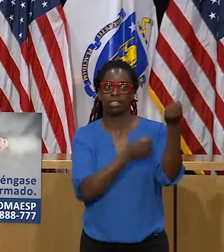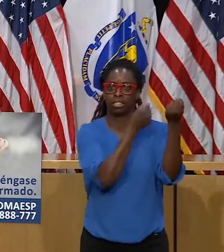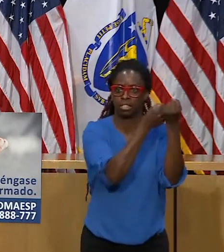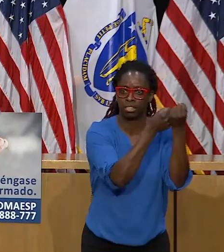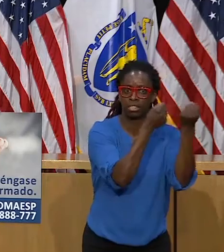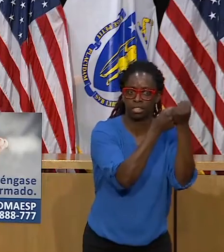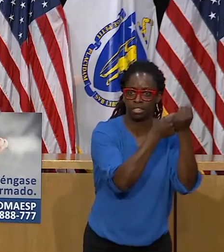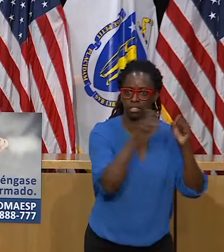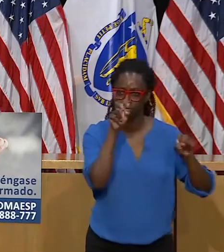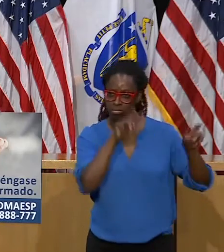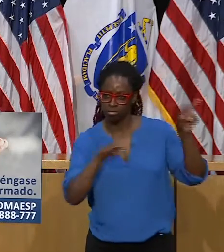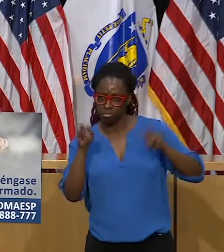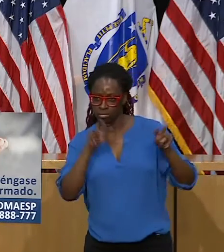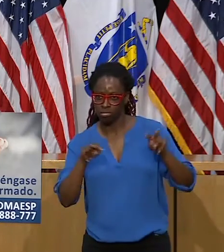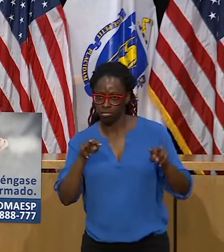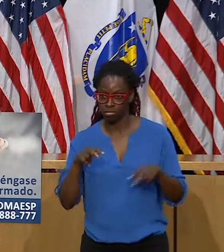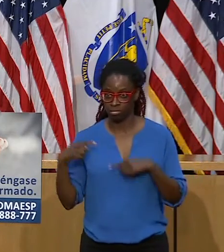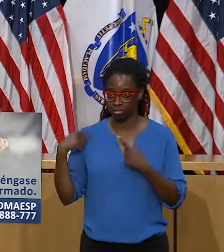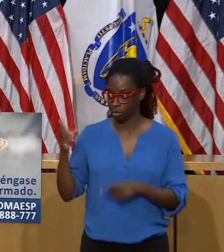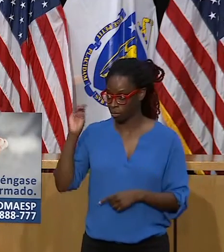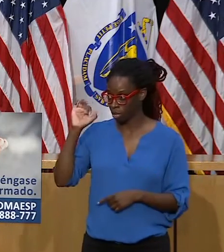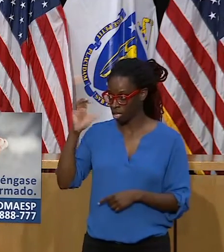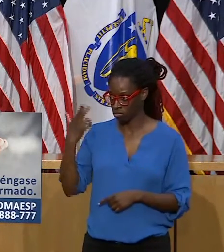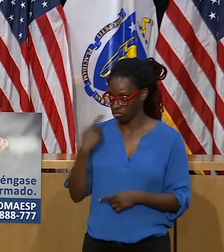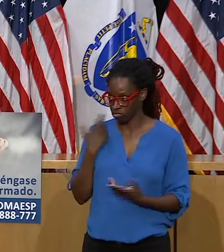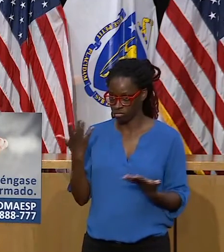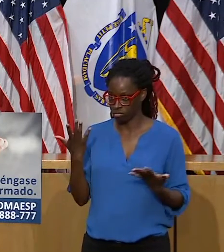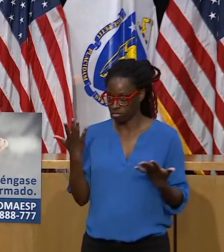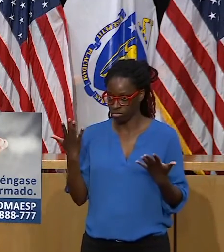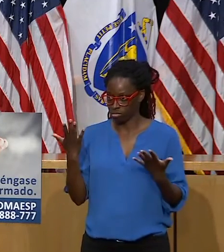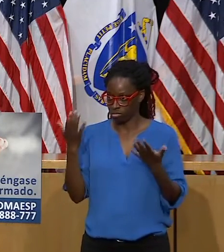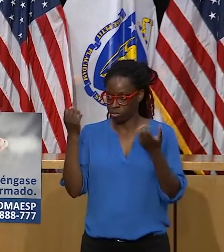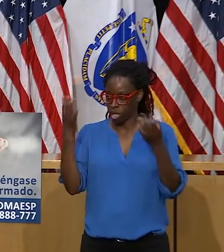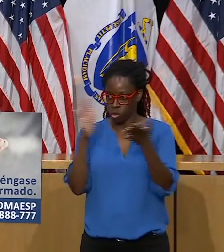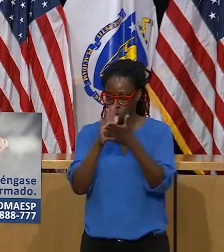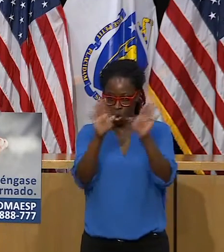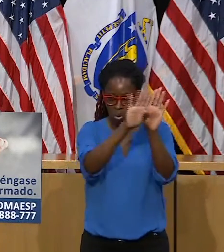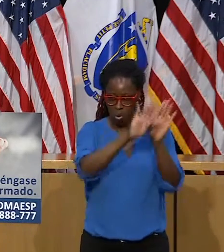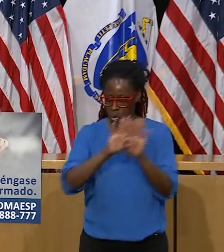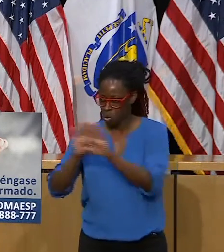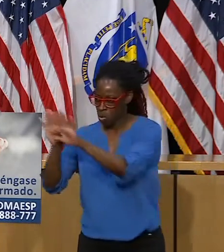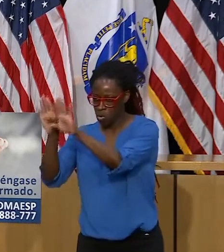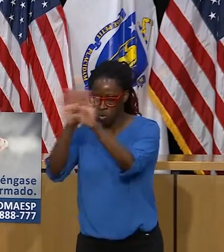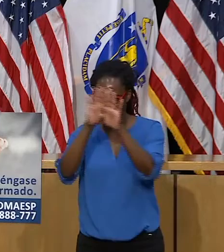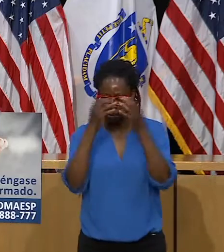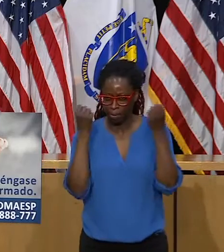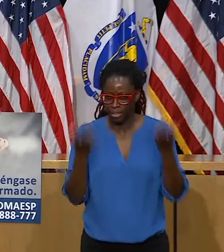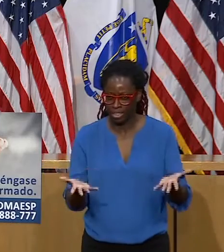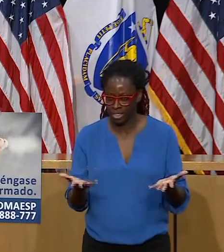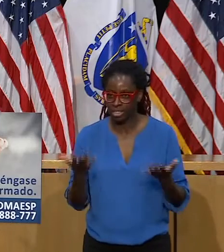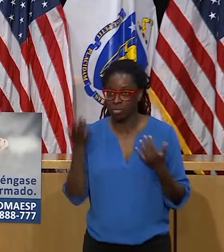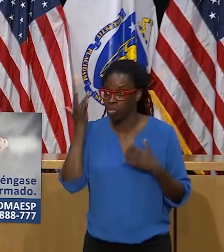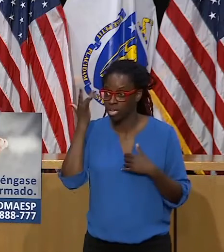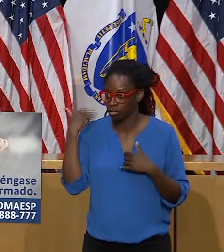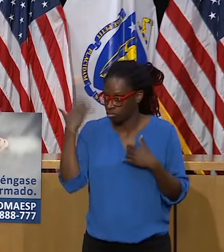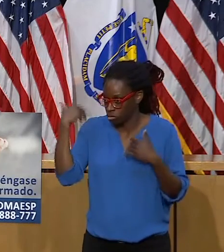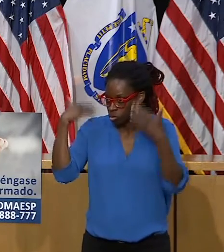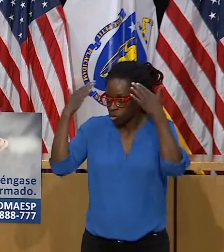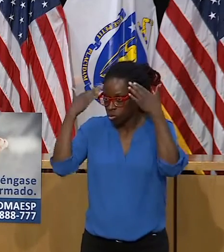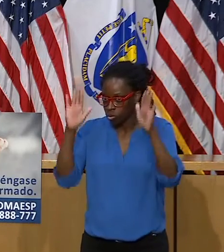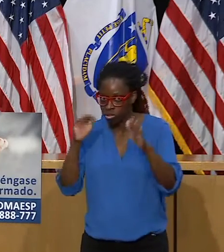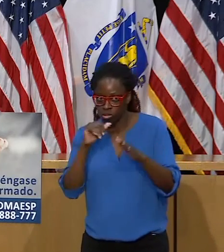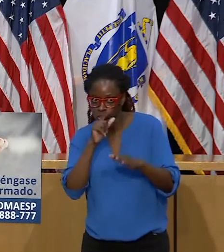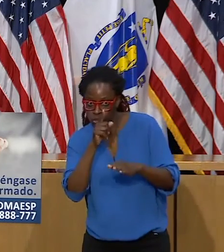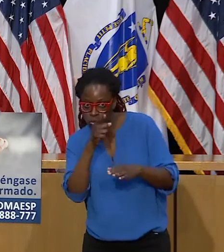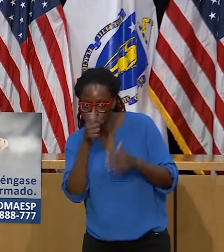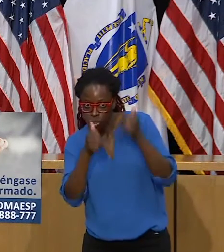to an essential business model and a stay-at-home advisory across and a closing of schools across the Commonwealth. I think part of the reason why the commissioner